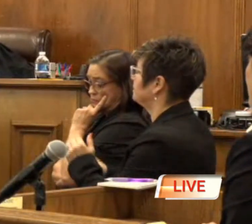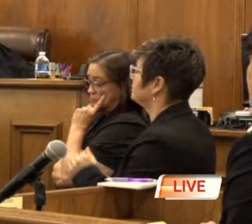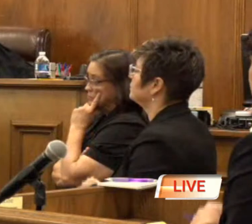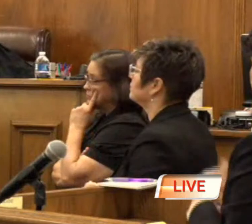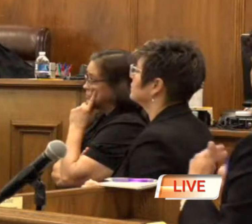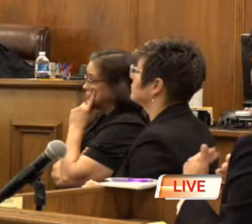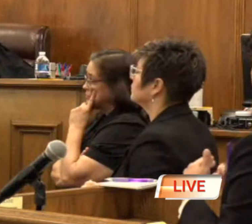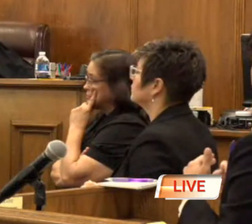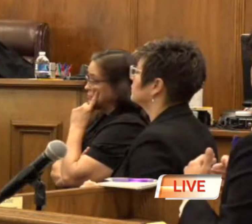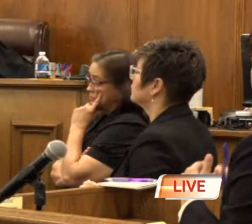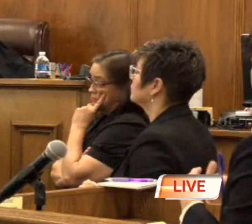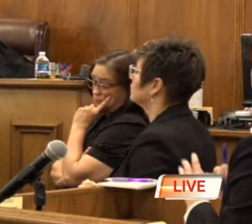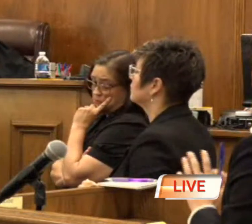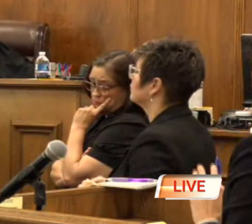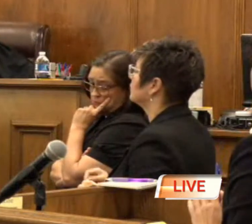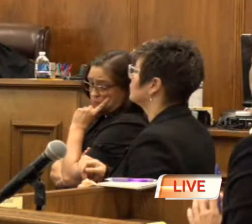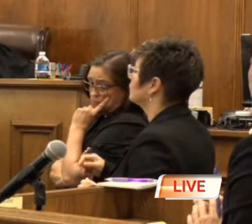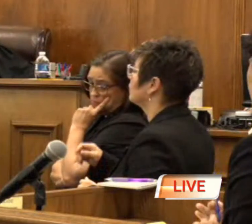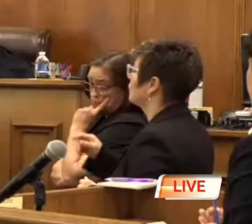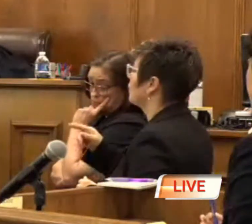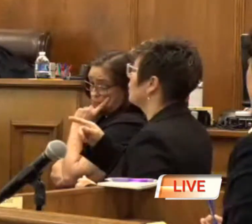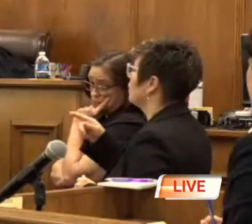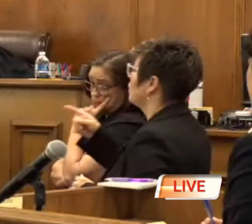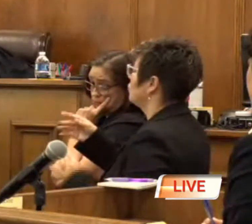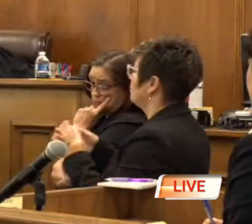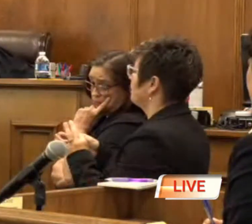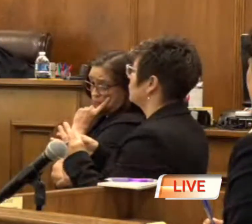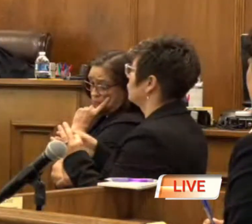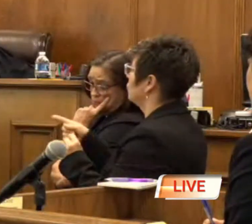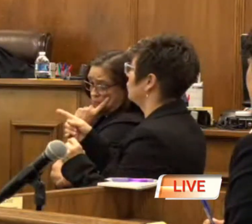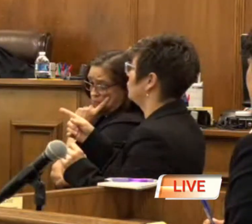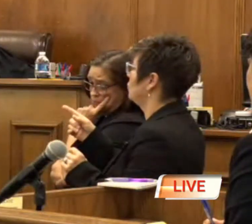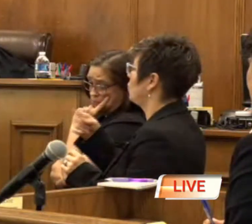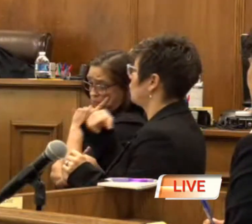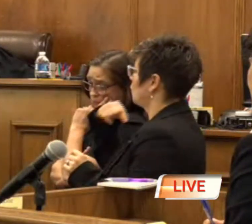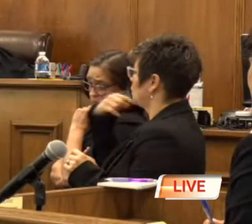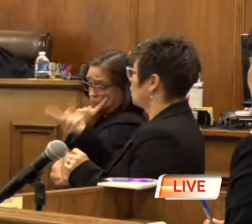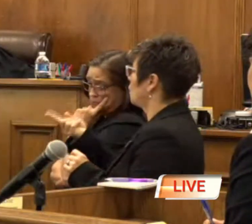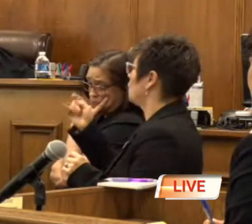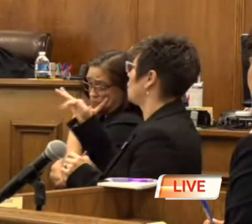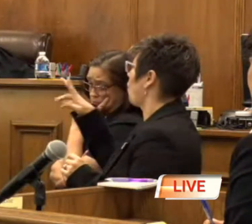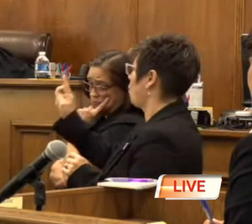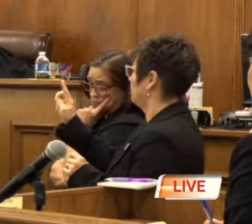you mentioned that you told Tom a few things.